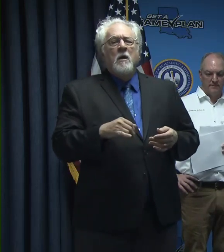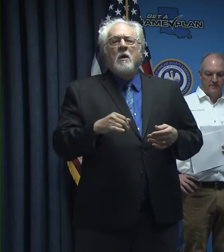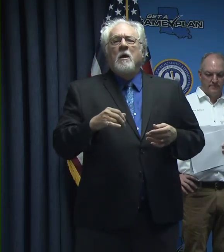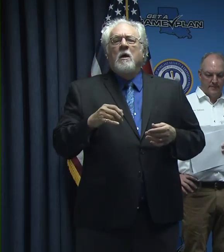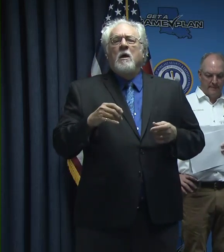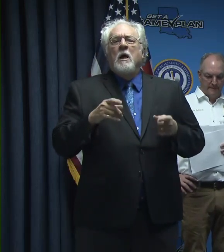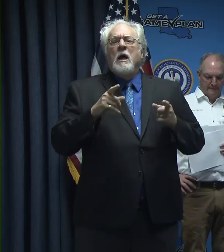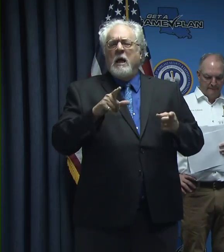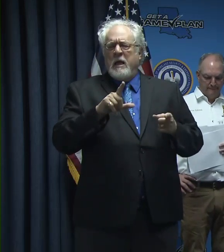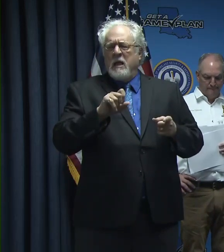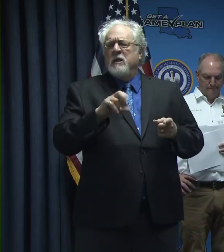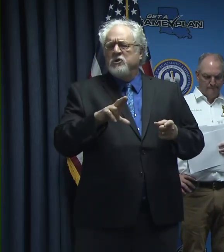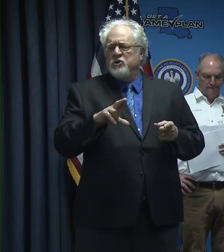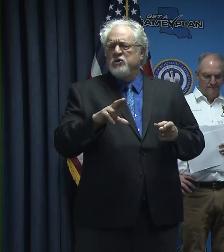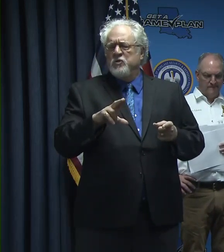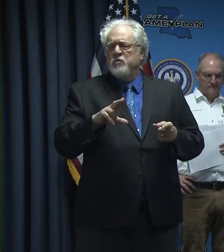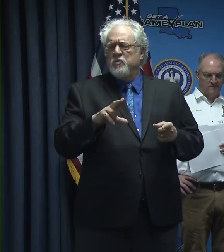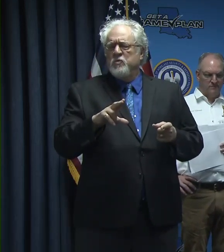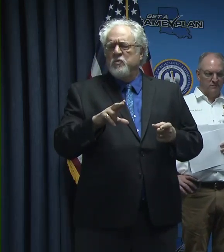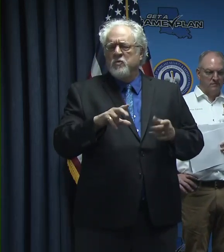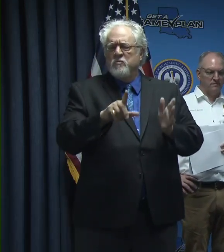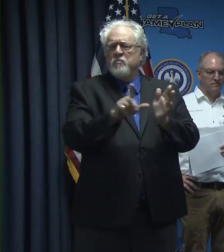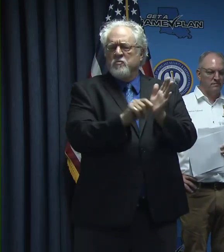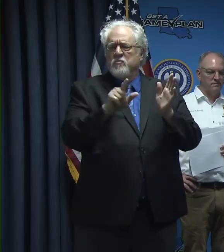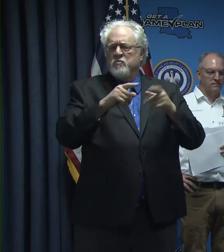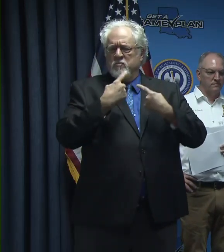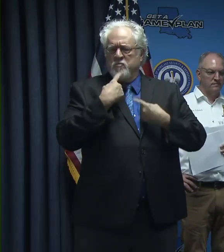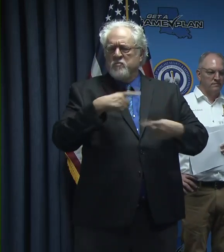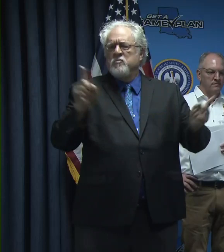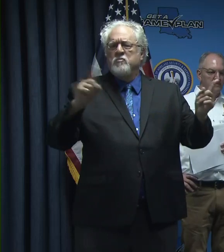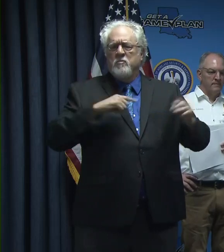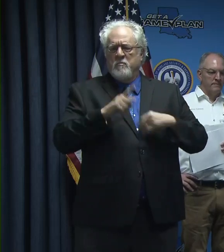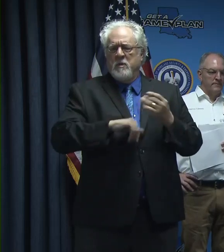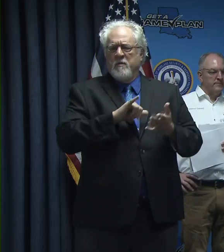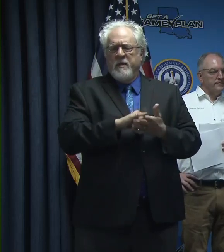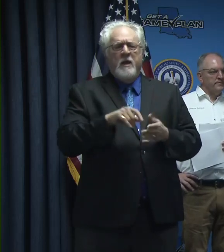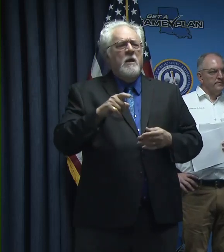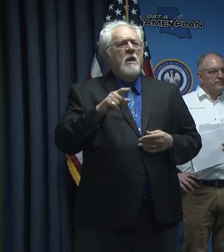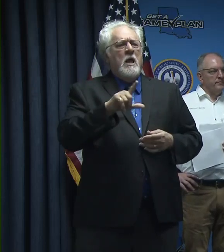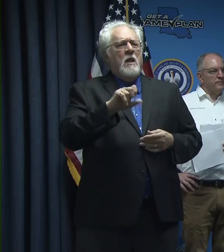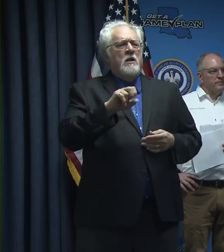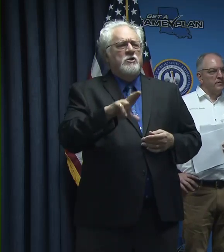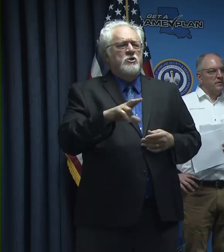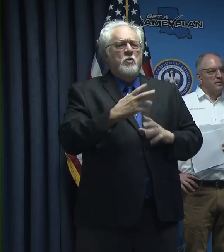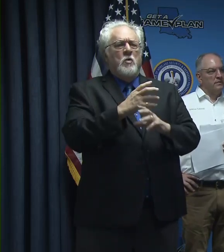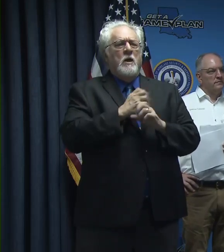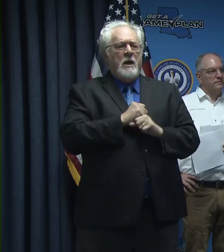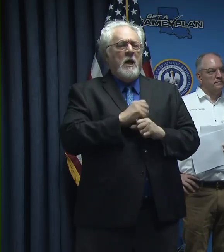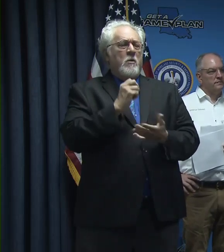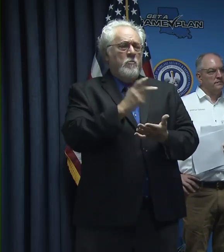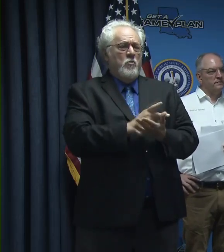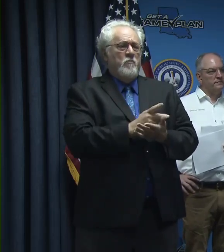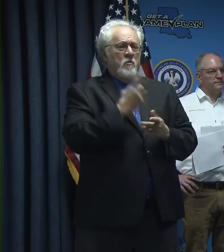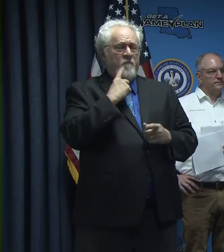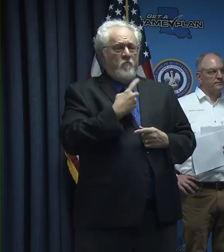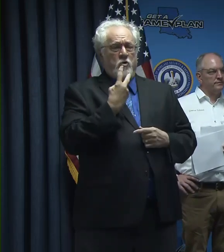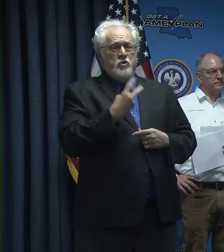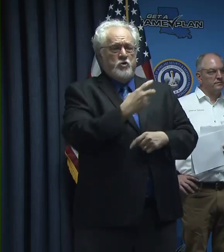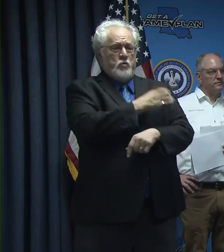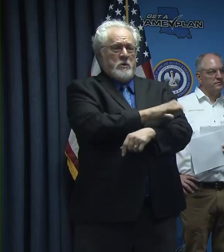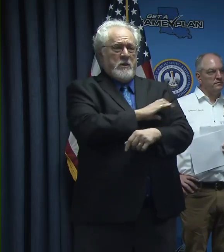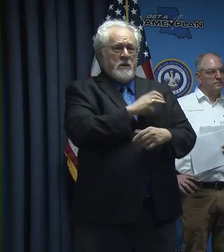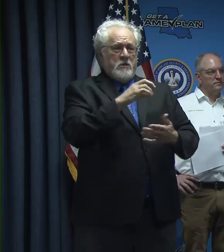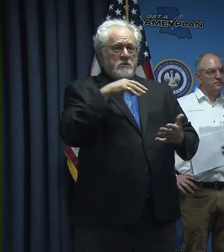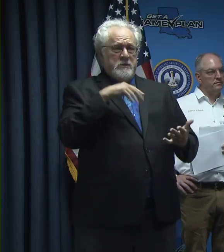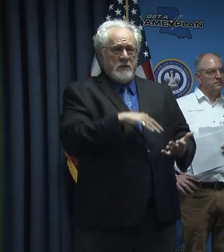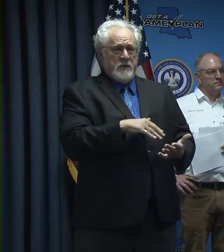I believe LSU put out a press release over the weekend on this. They received approval for 2 clinical